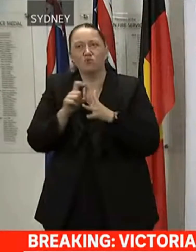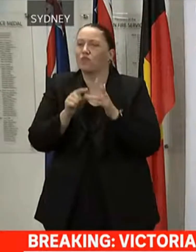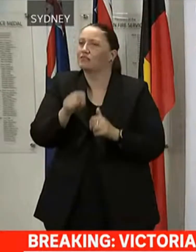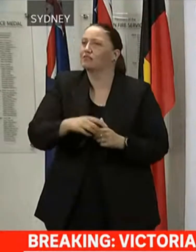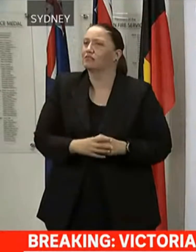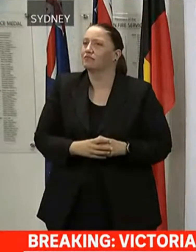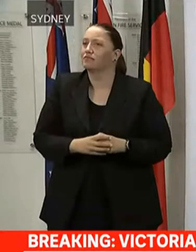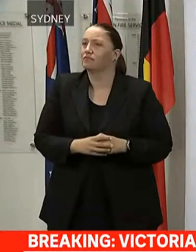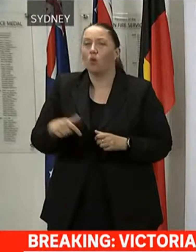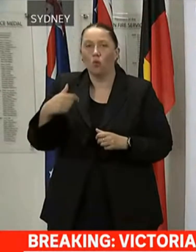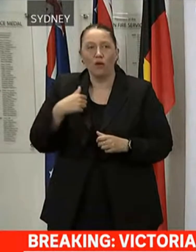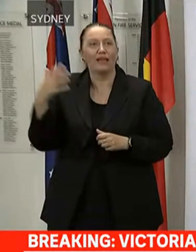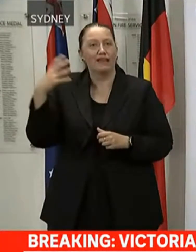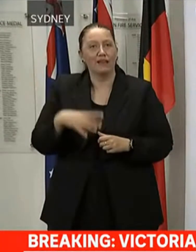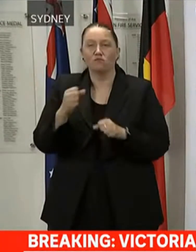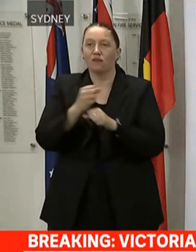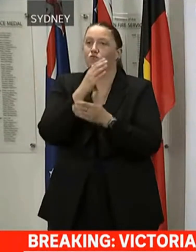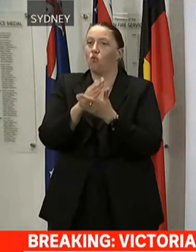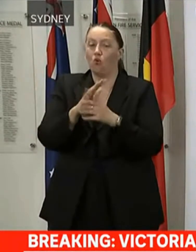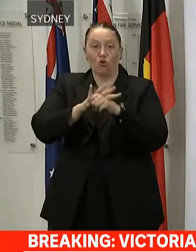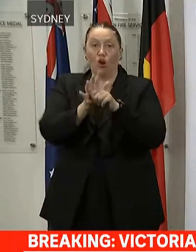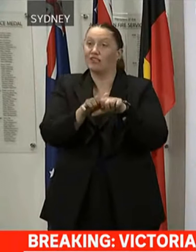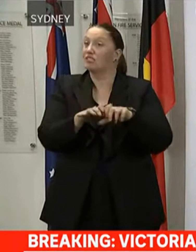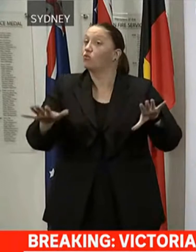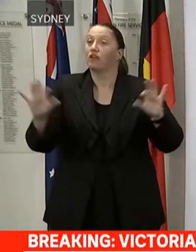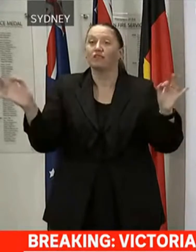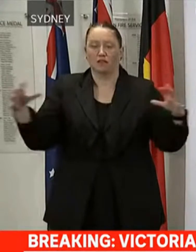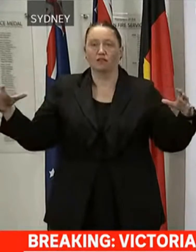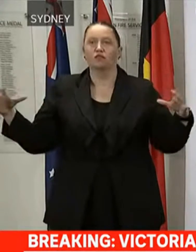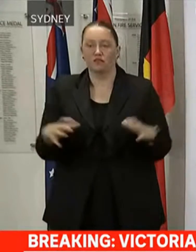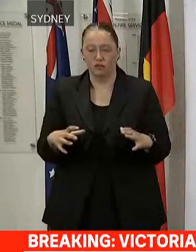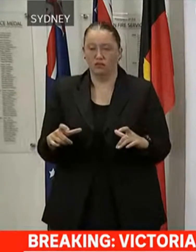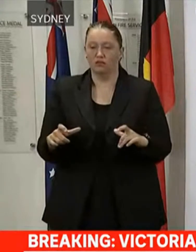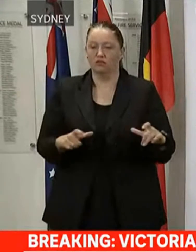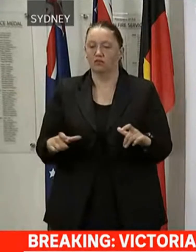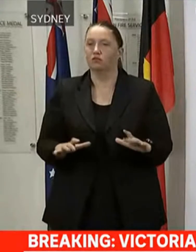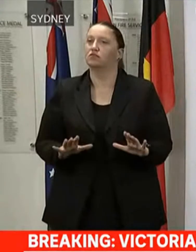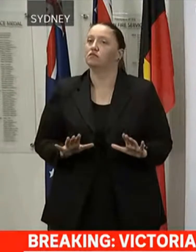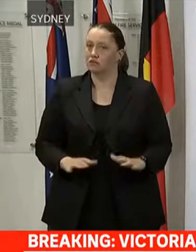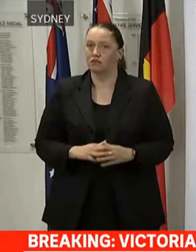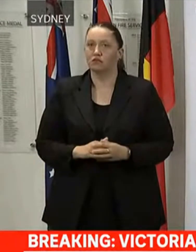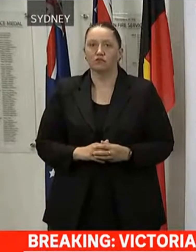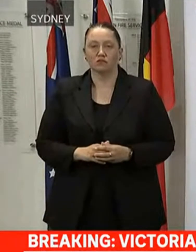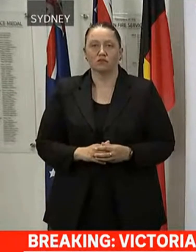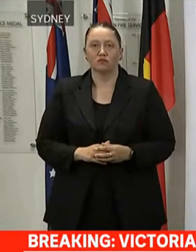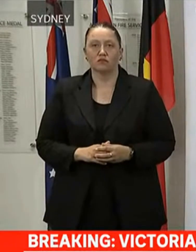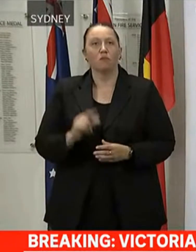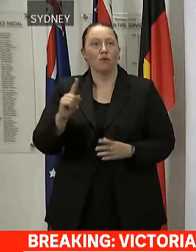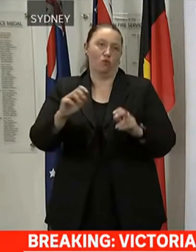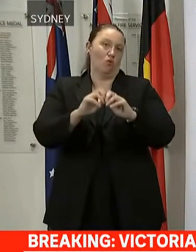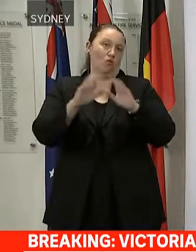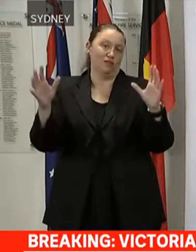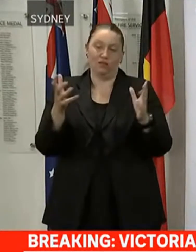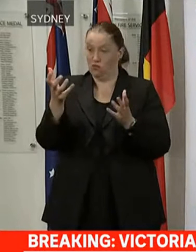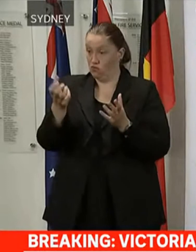people who've been identified as having the disease. But obviously, cumulatively, when there's a number of unknown sources